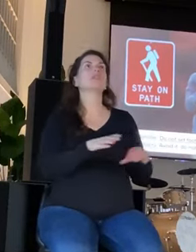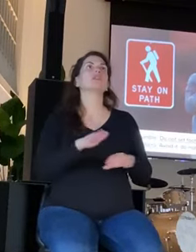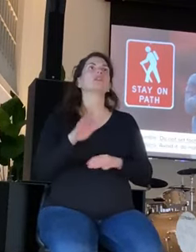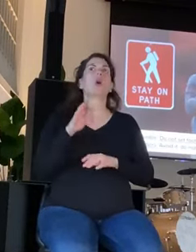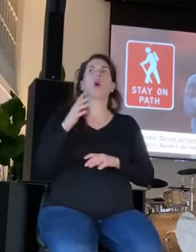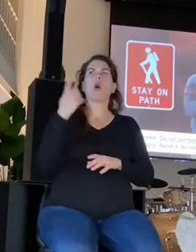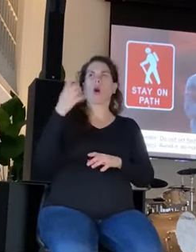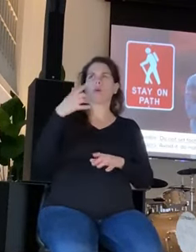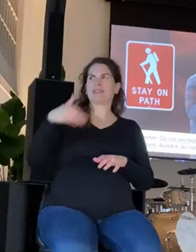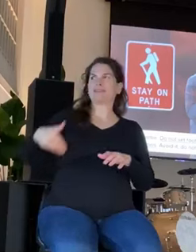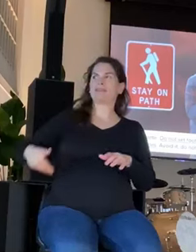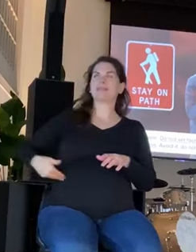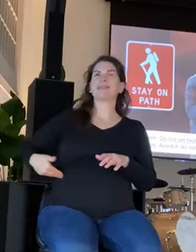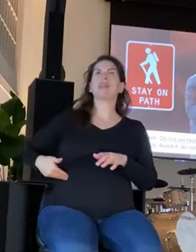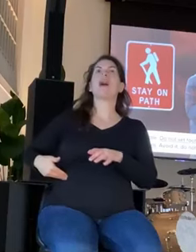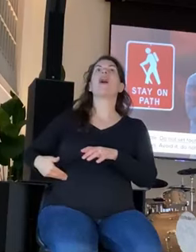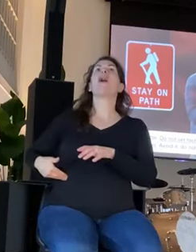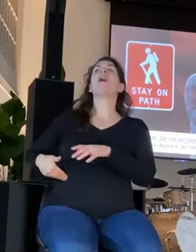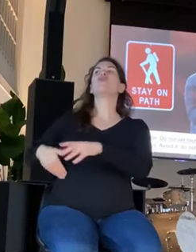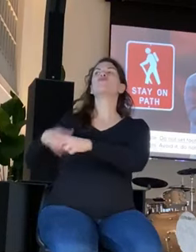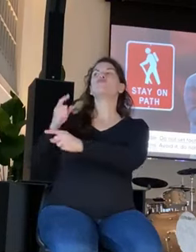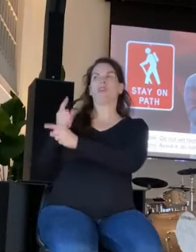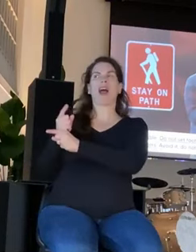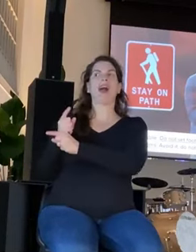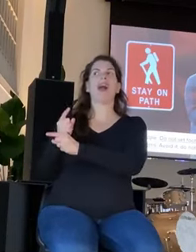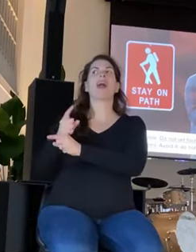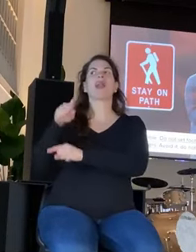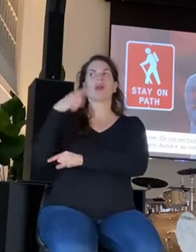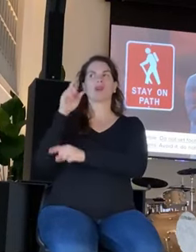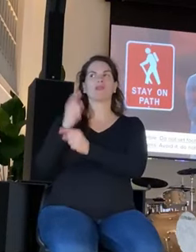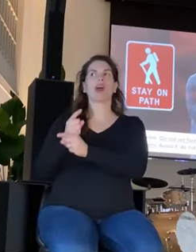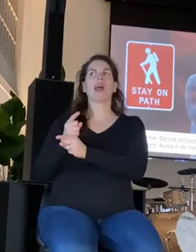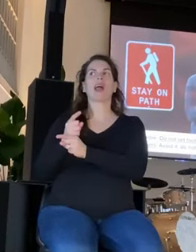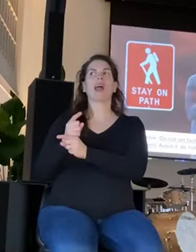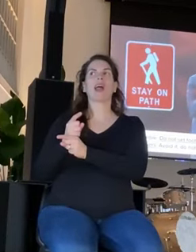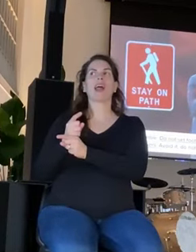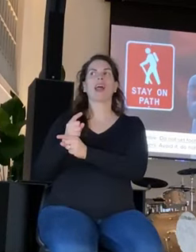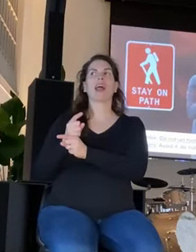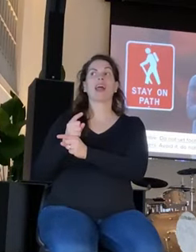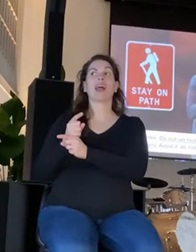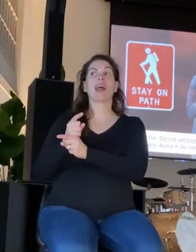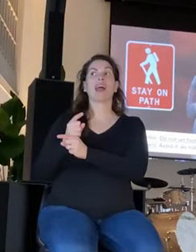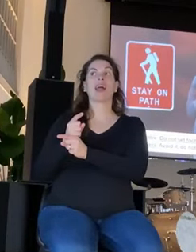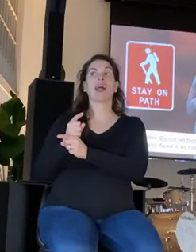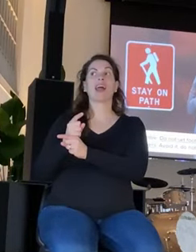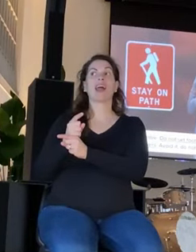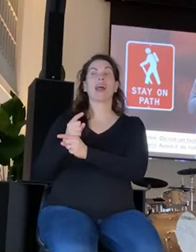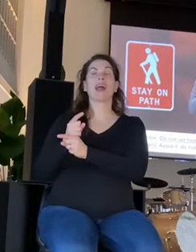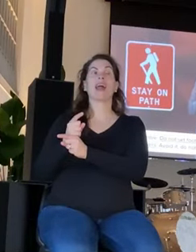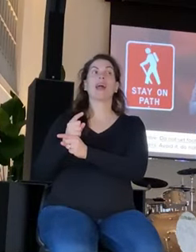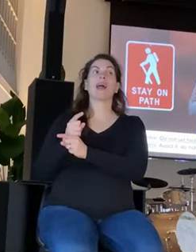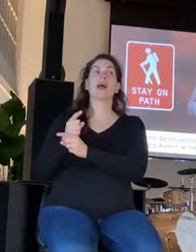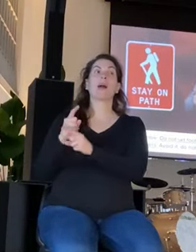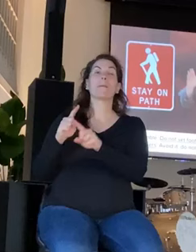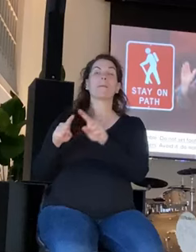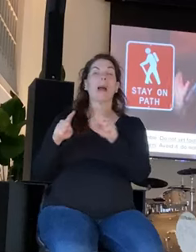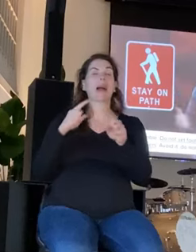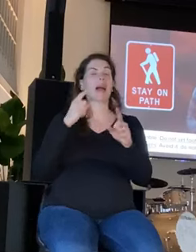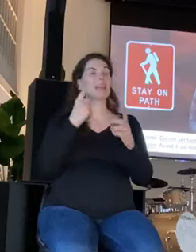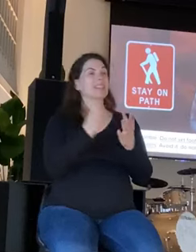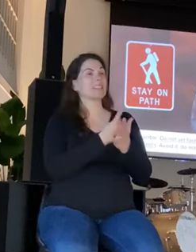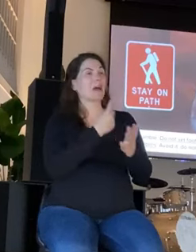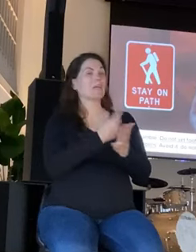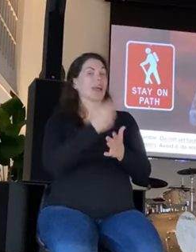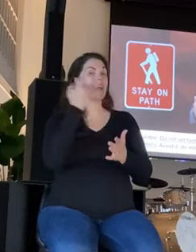seems right to a man. Feels right, looks right. But he says the way of that path actually leads to death.